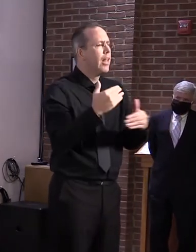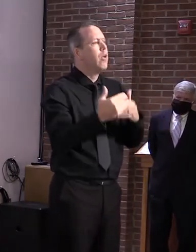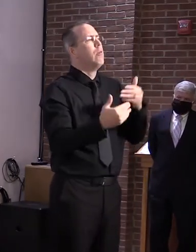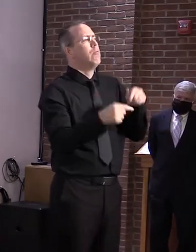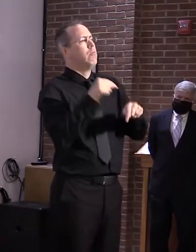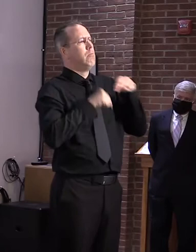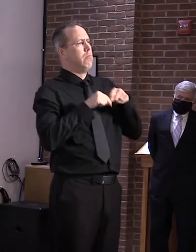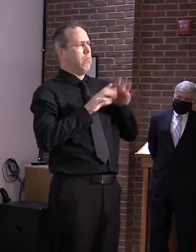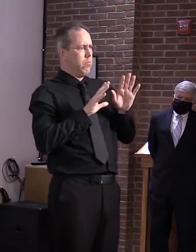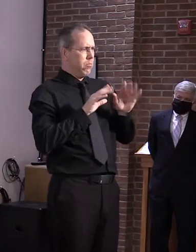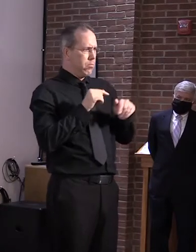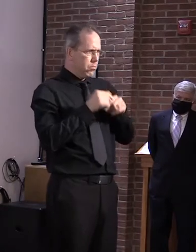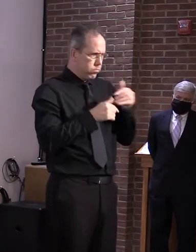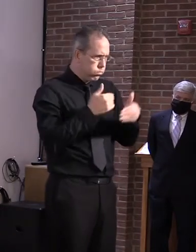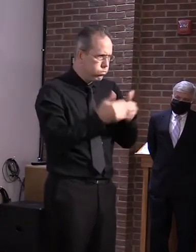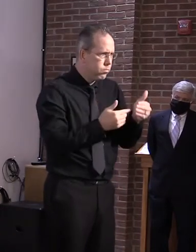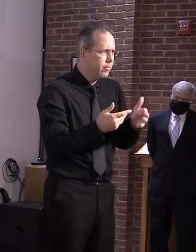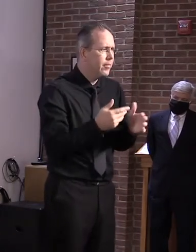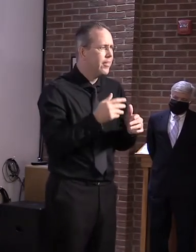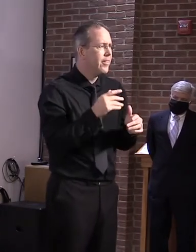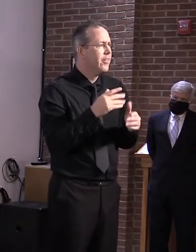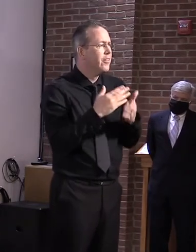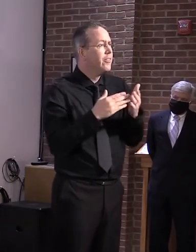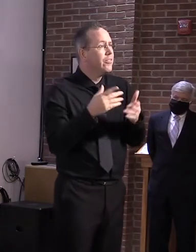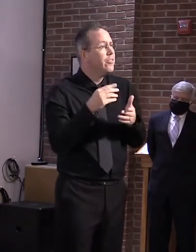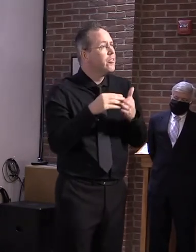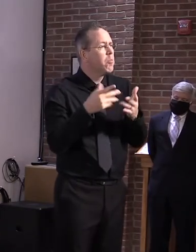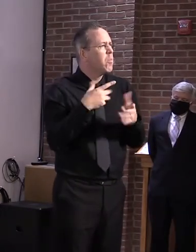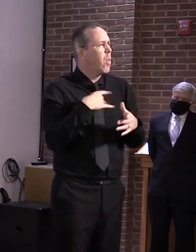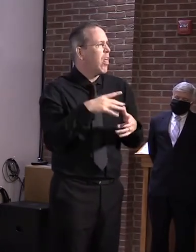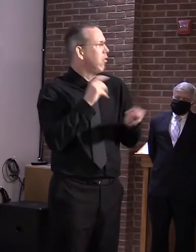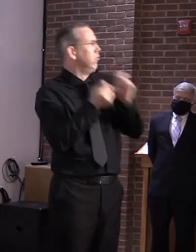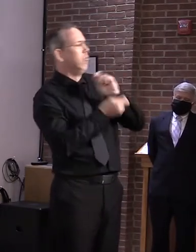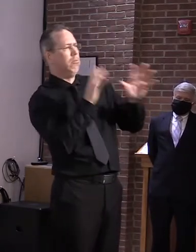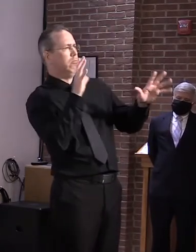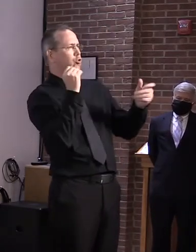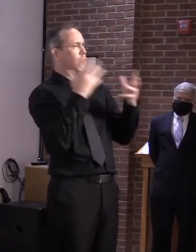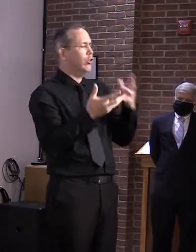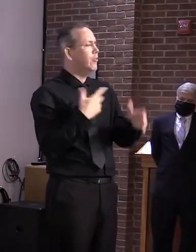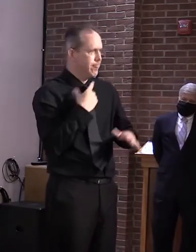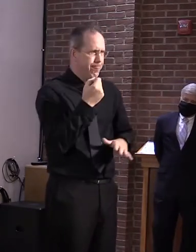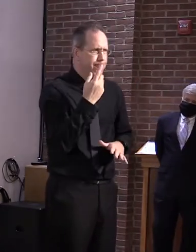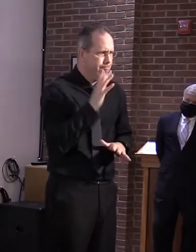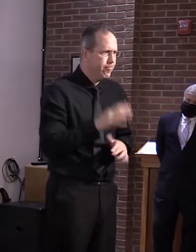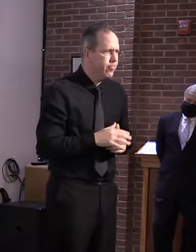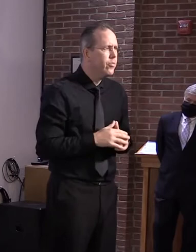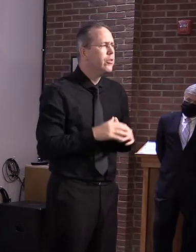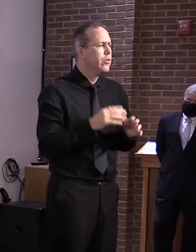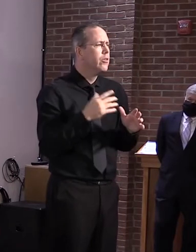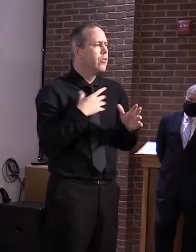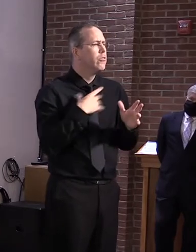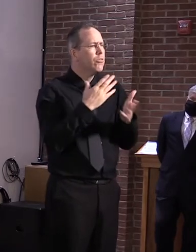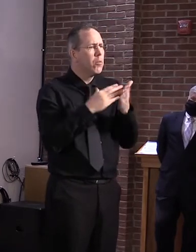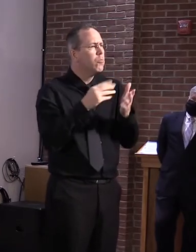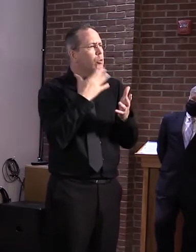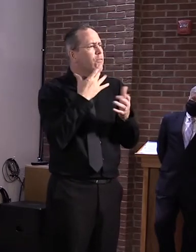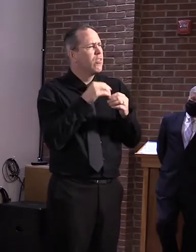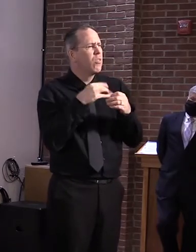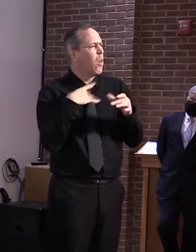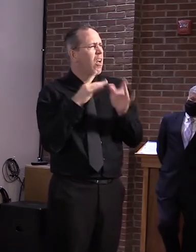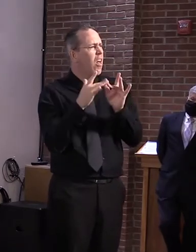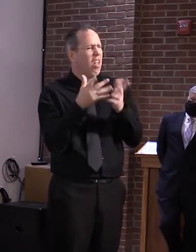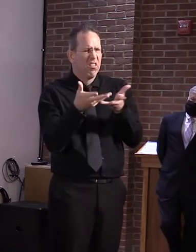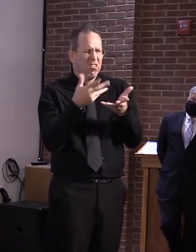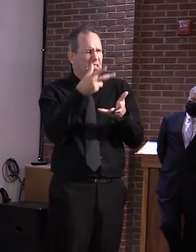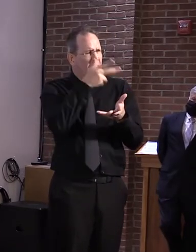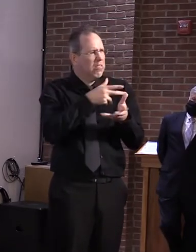And that's not what the students want, and that's not what the faculty want. So we believe that there's a place in society for